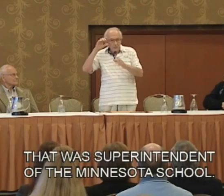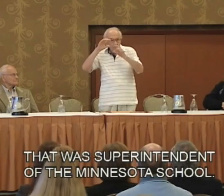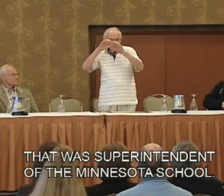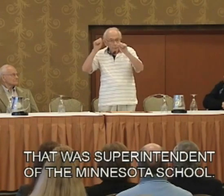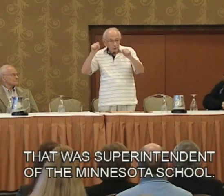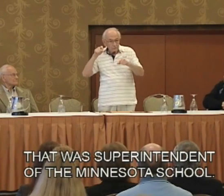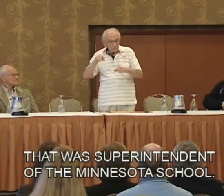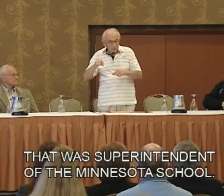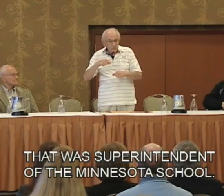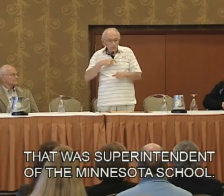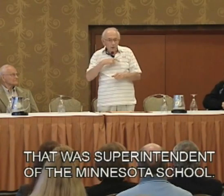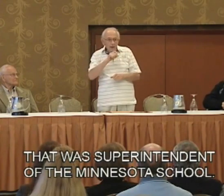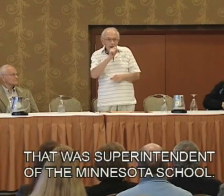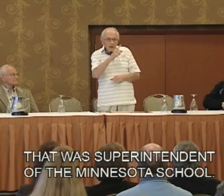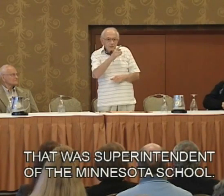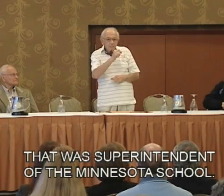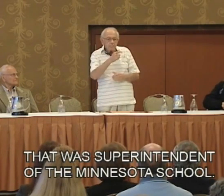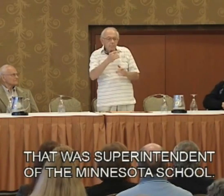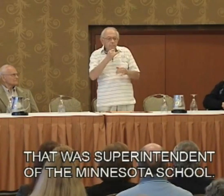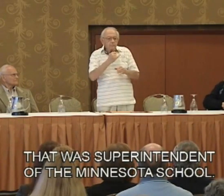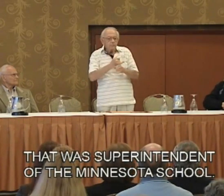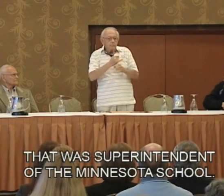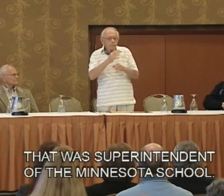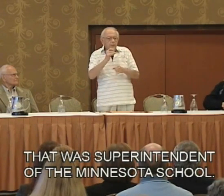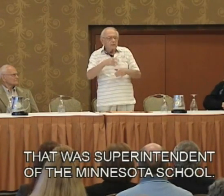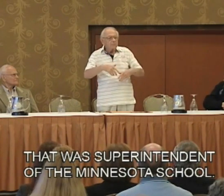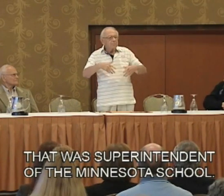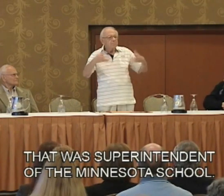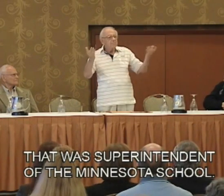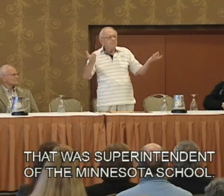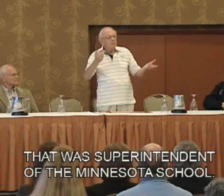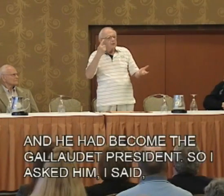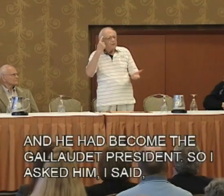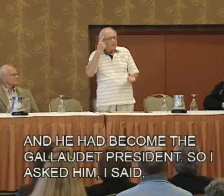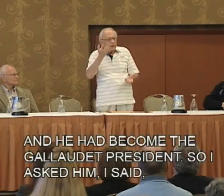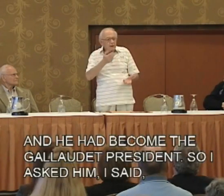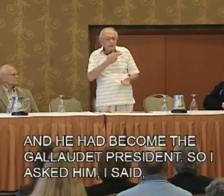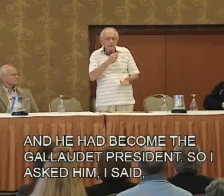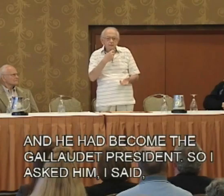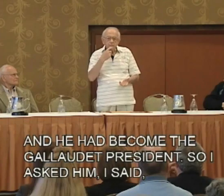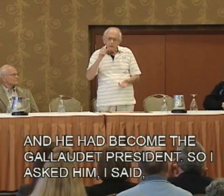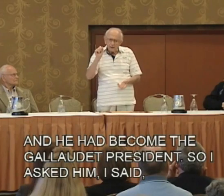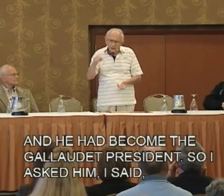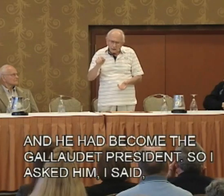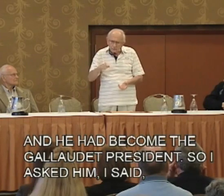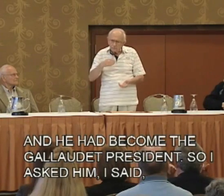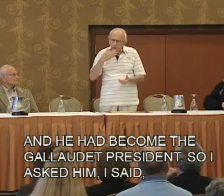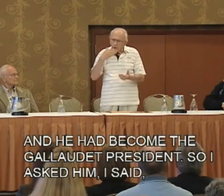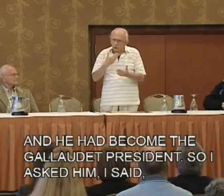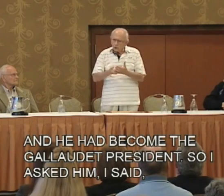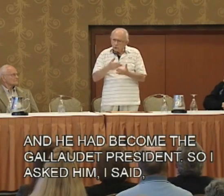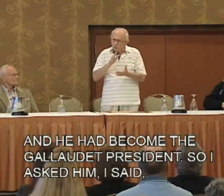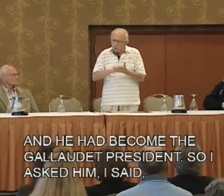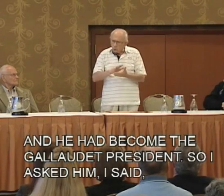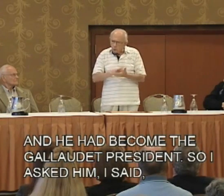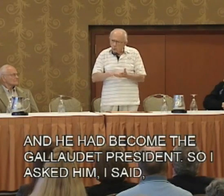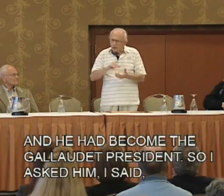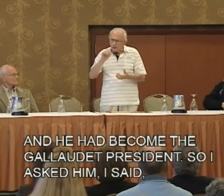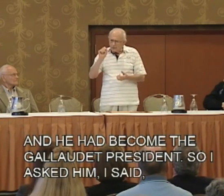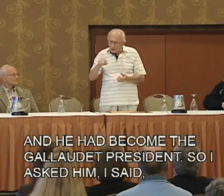become the Gallaudet president so I asked him I said tell me a little bit about the school for the deaf in Minnesota and he said yes it is a good